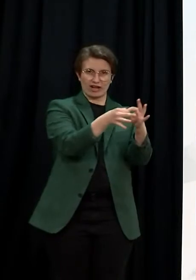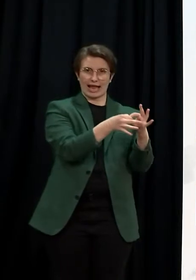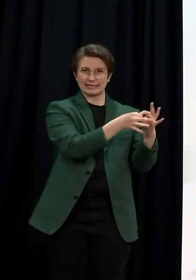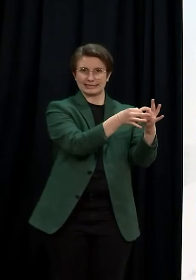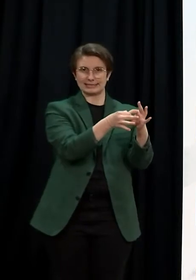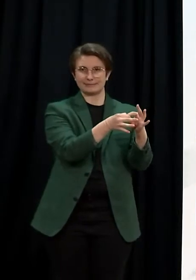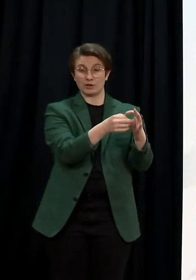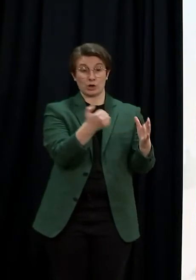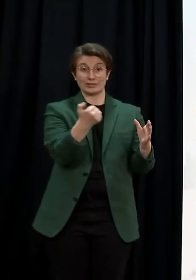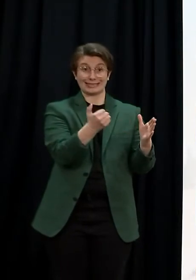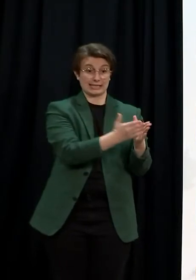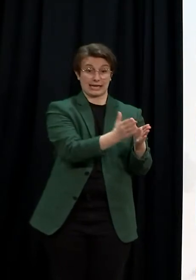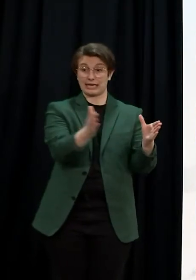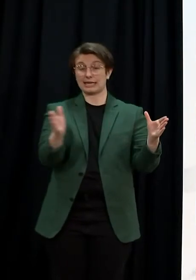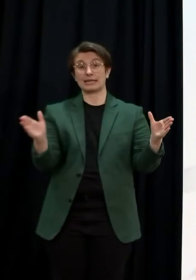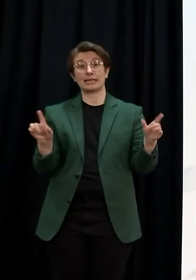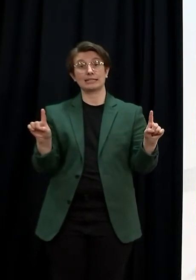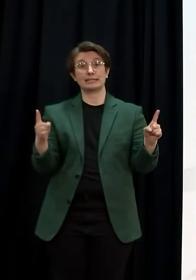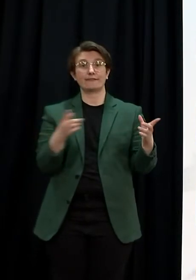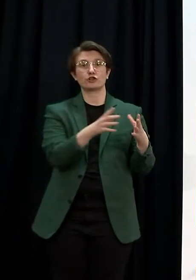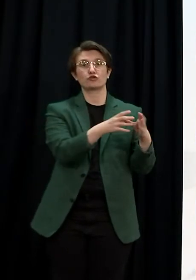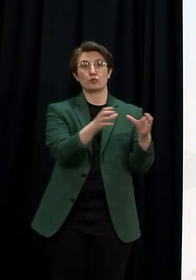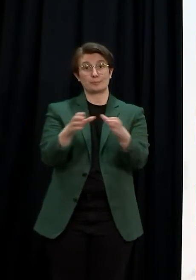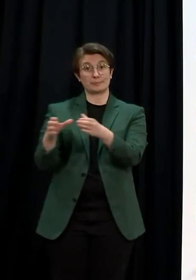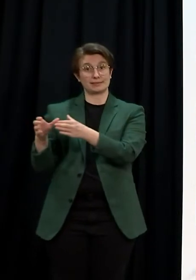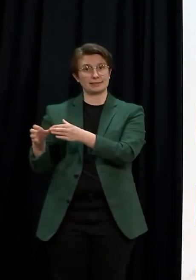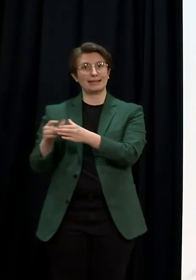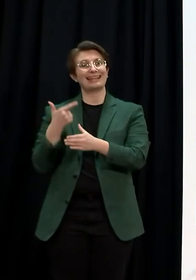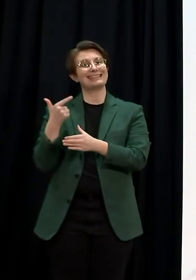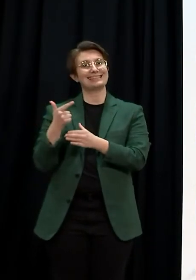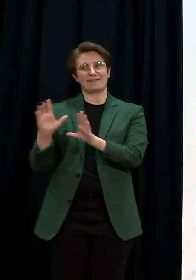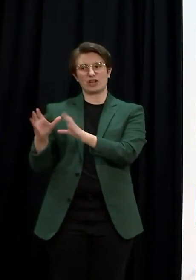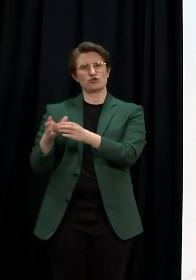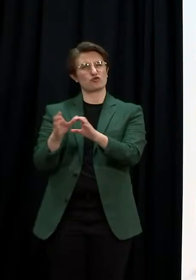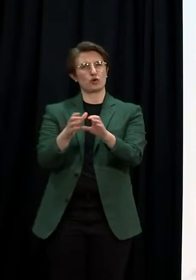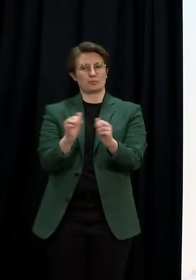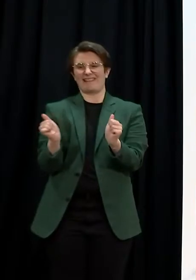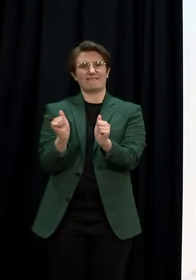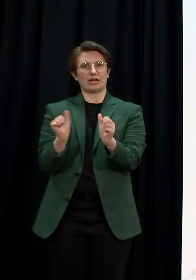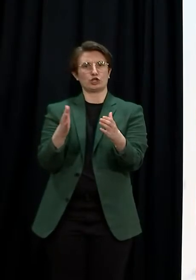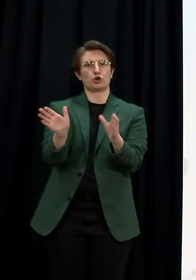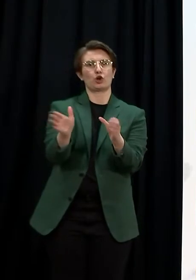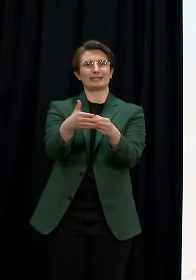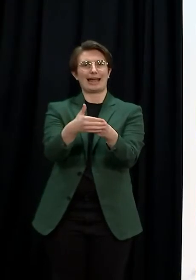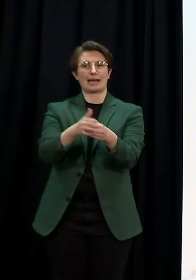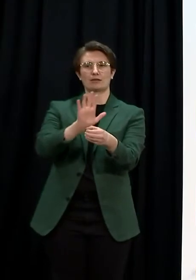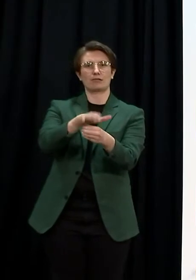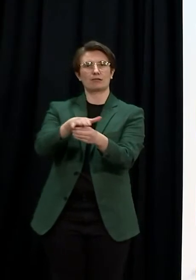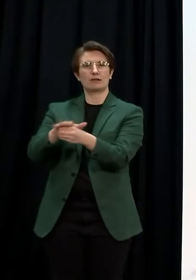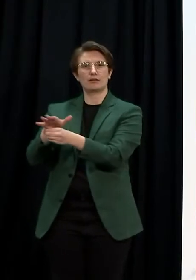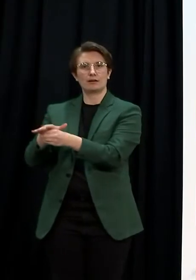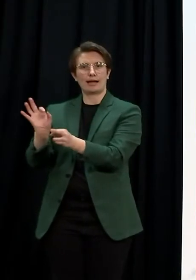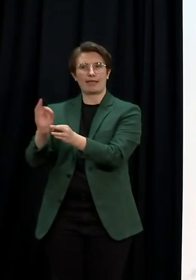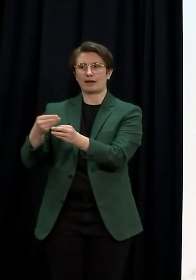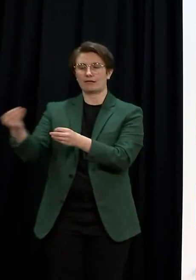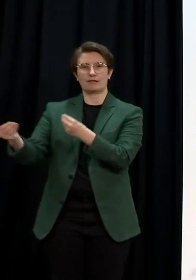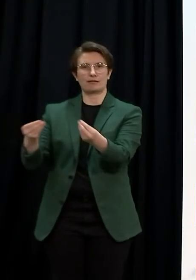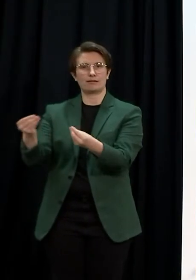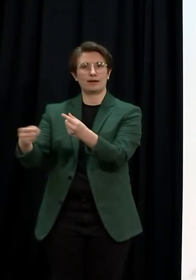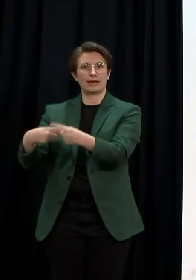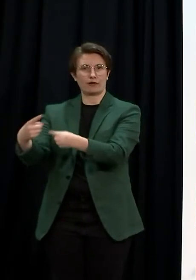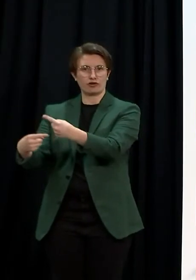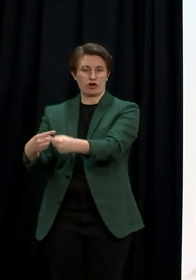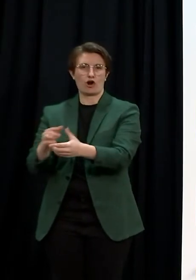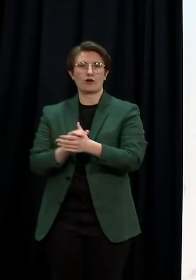be contained. In a further 6 subclusters, there is only household members or close contacts who